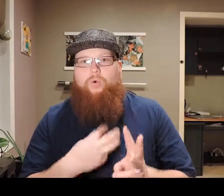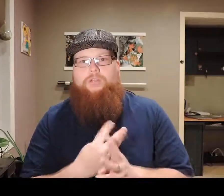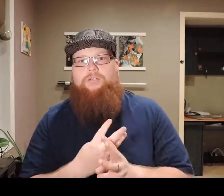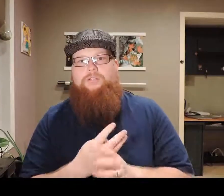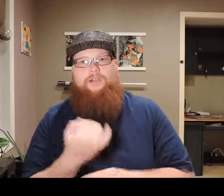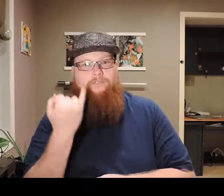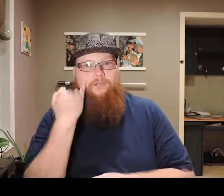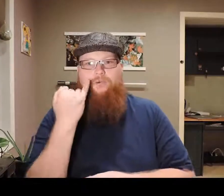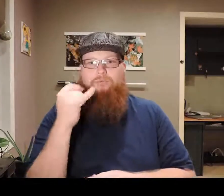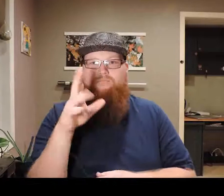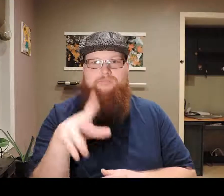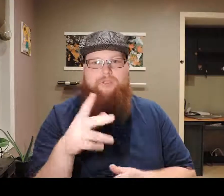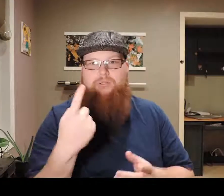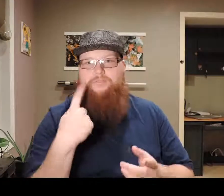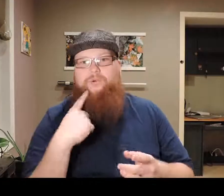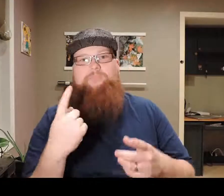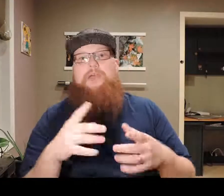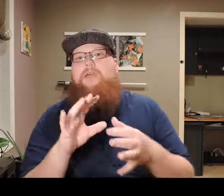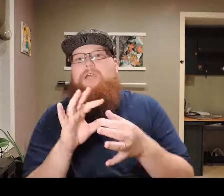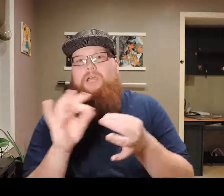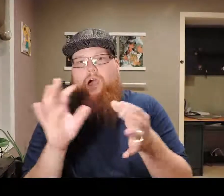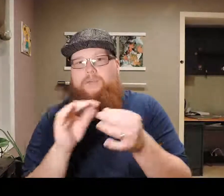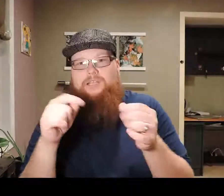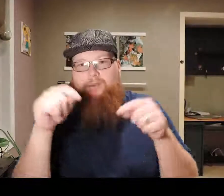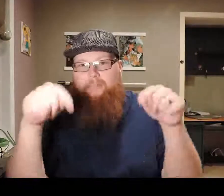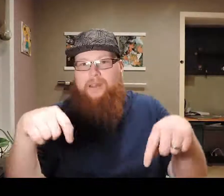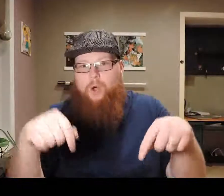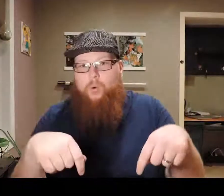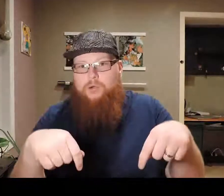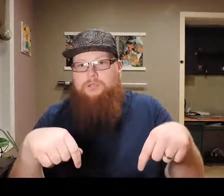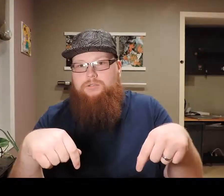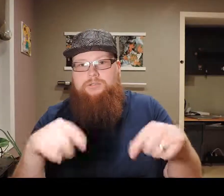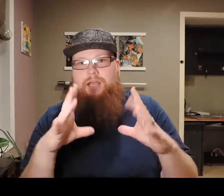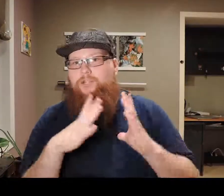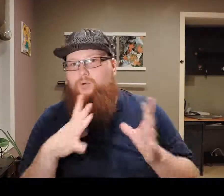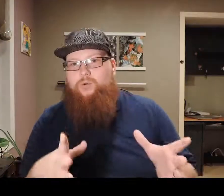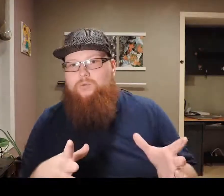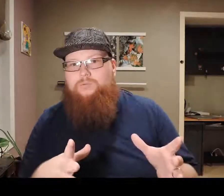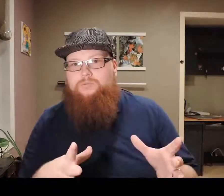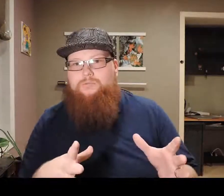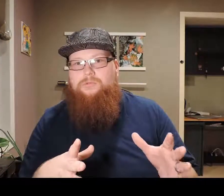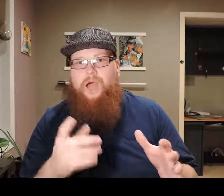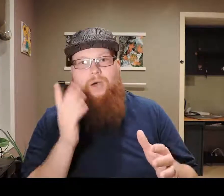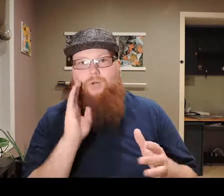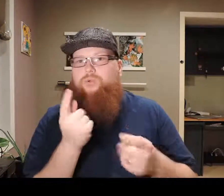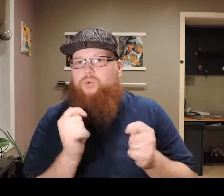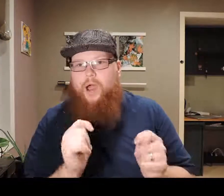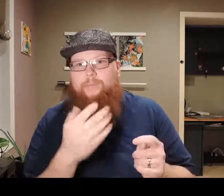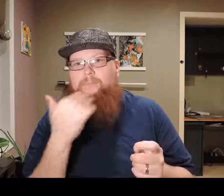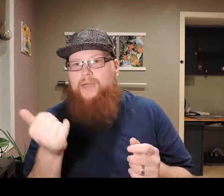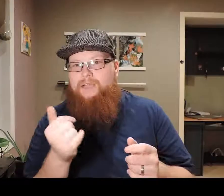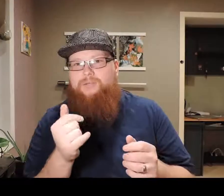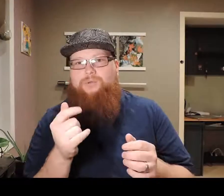world. And if you comment something below, that's cool. I will try my best